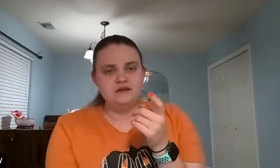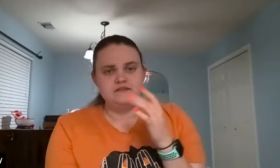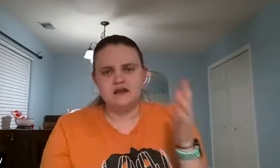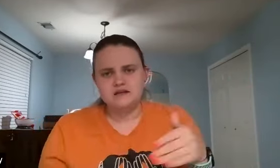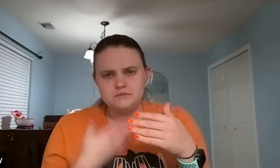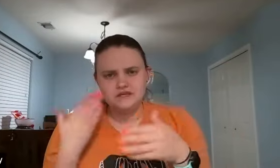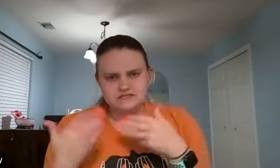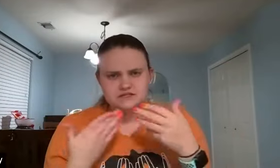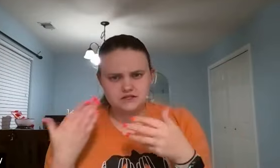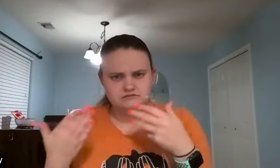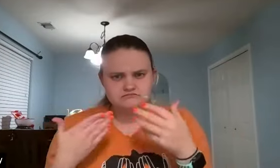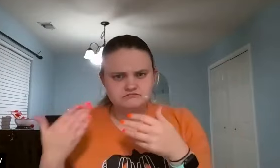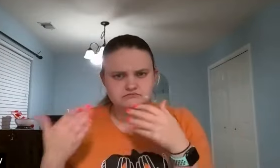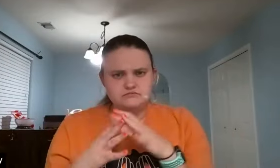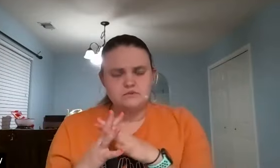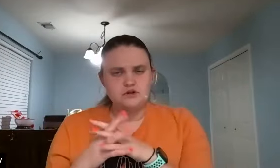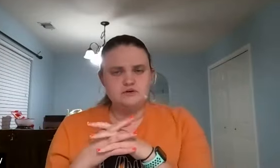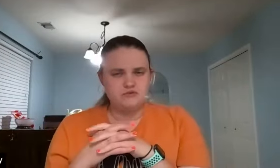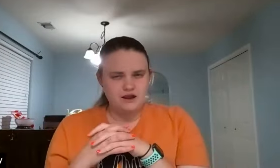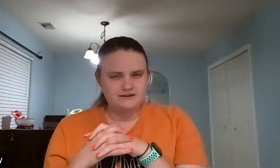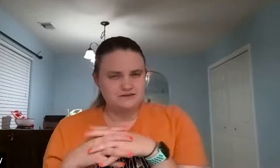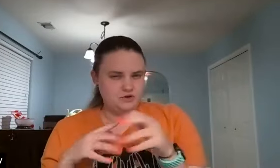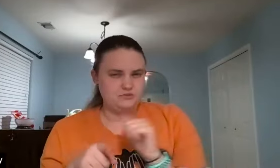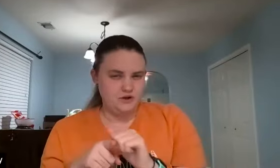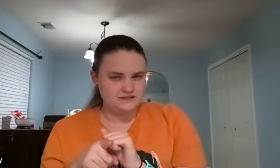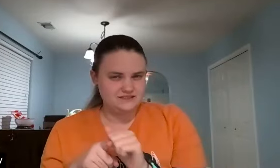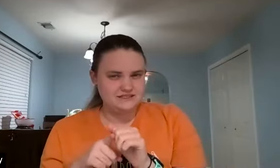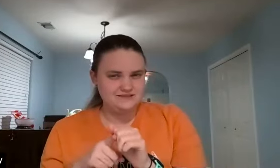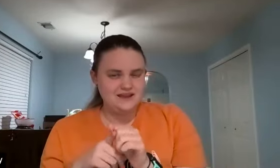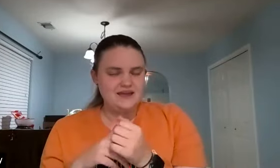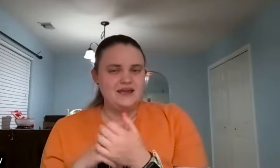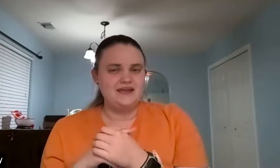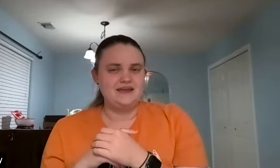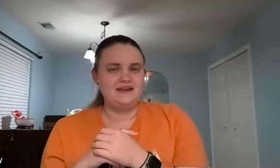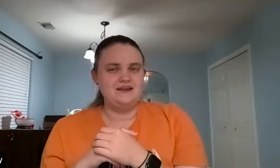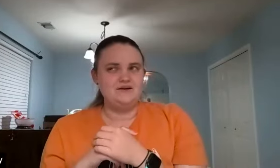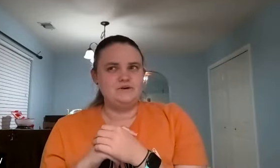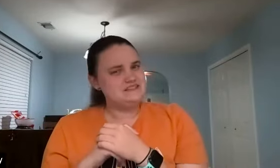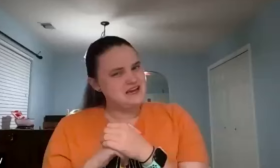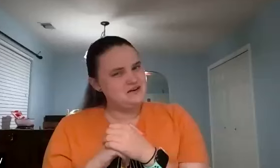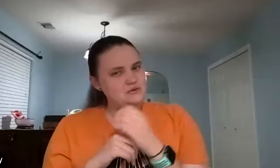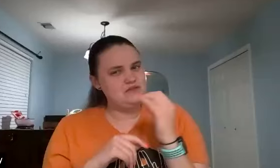They kind of come easier the more you practice it. And what's kind of cool with